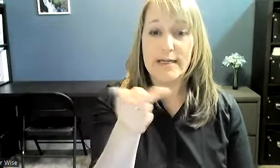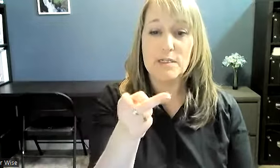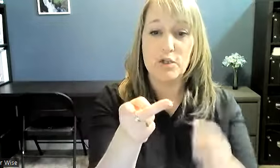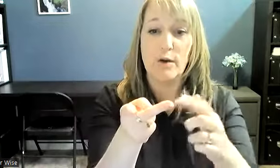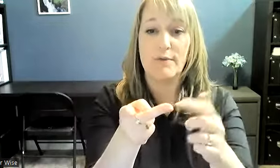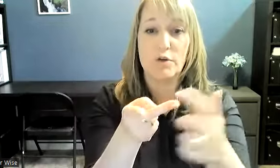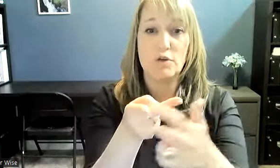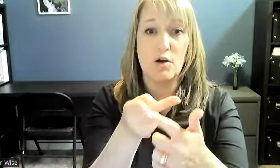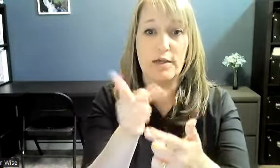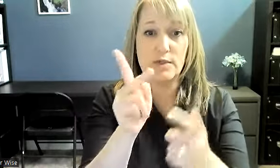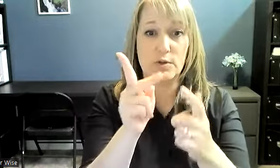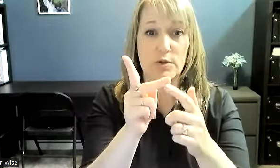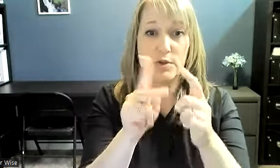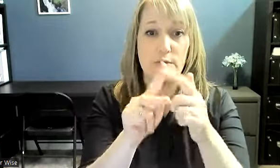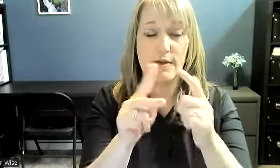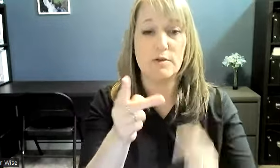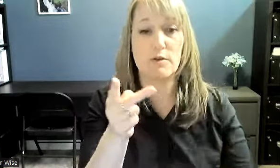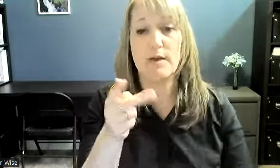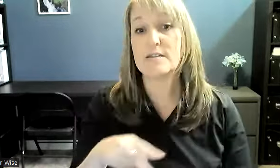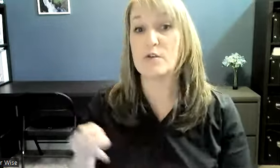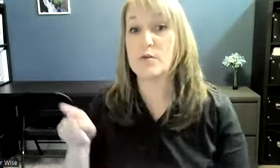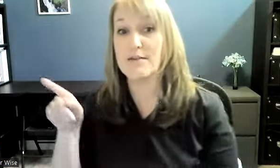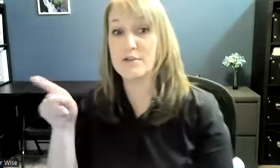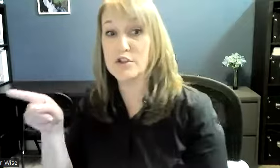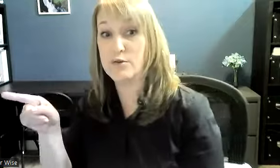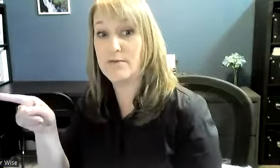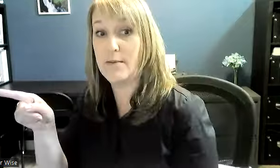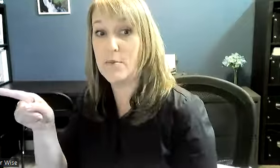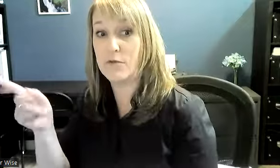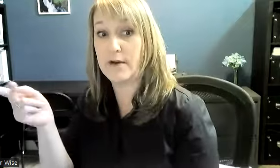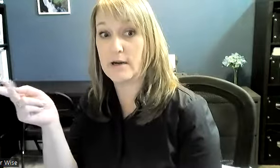to whoever you're talking to with your 2 fingers. Okay, so if we have the 2 of them over here,